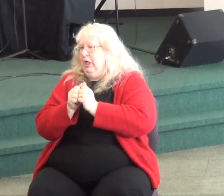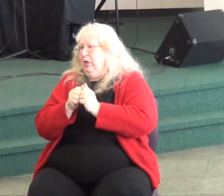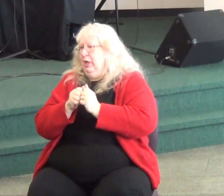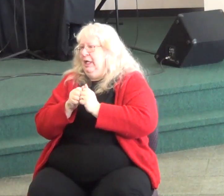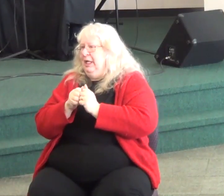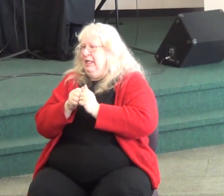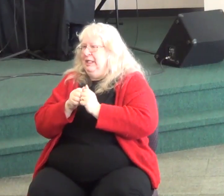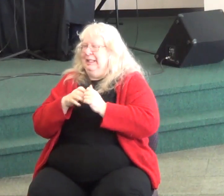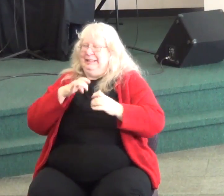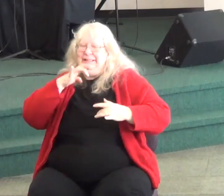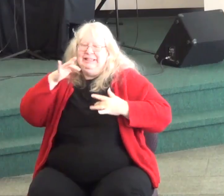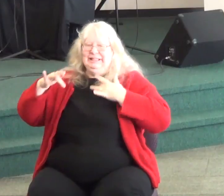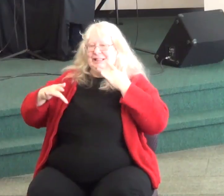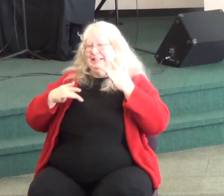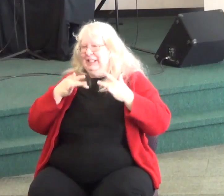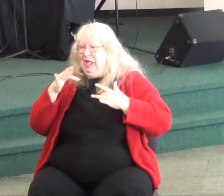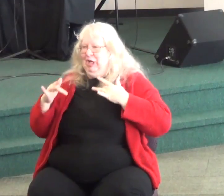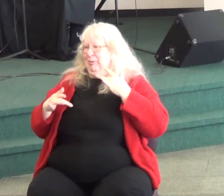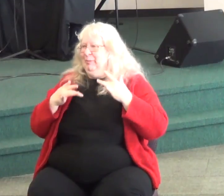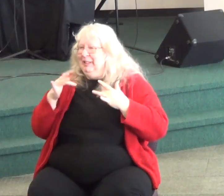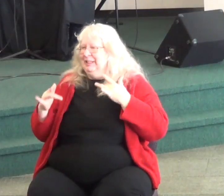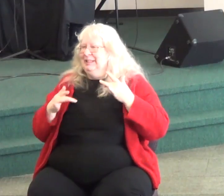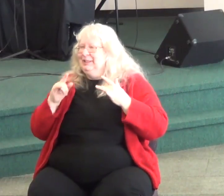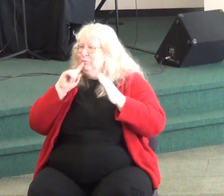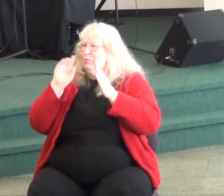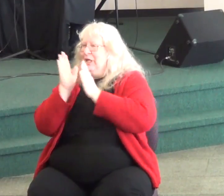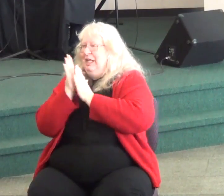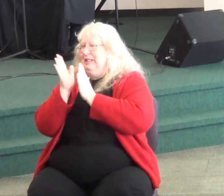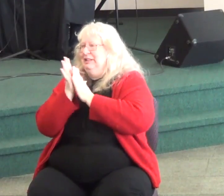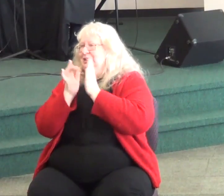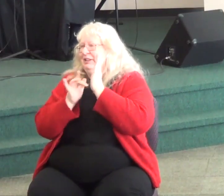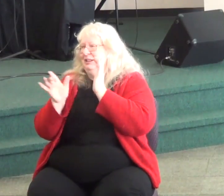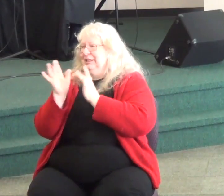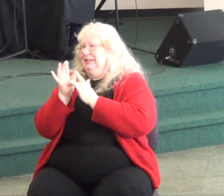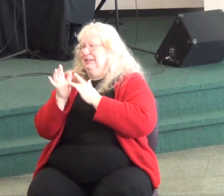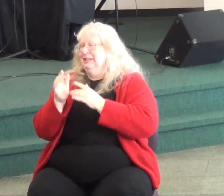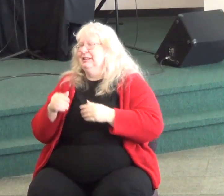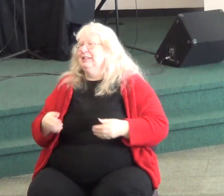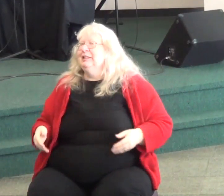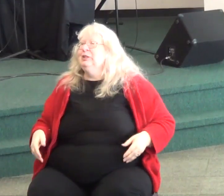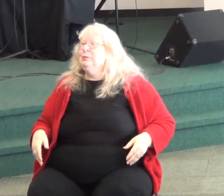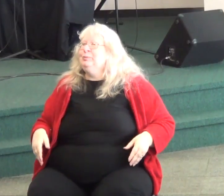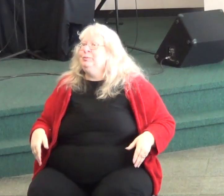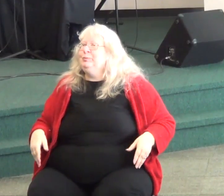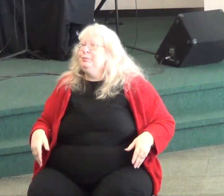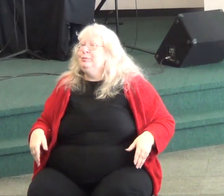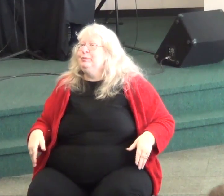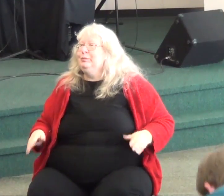and praise Jesus with us. So let's stand and praise God this morning.